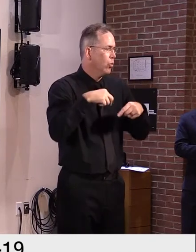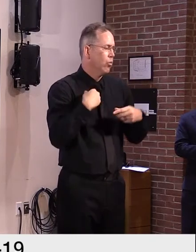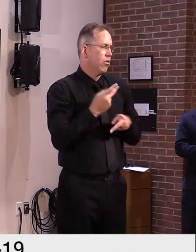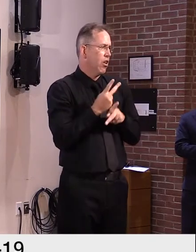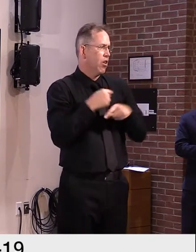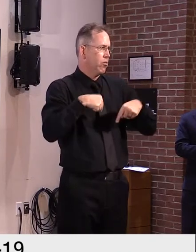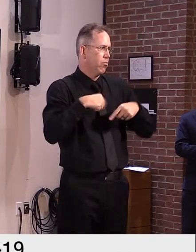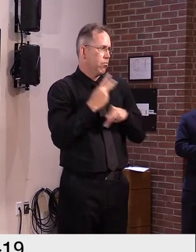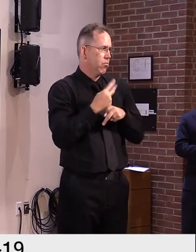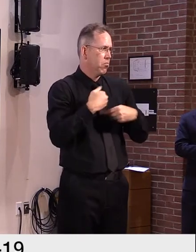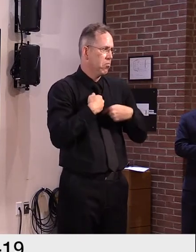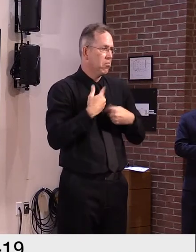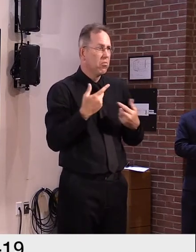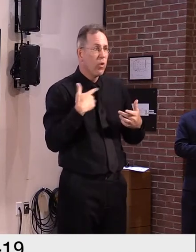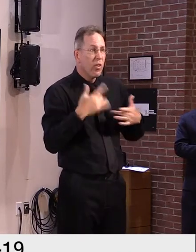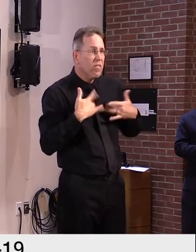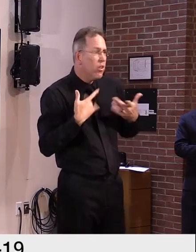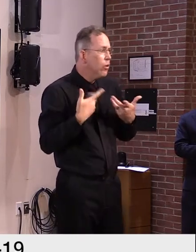is necessary.